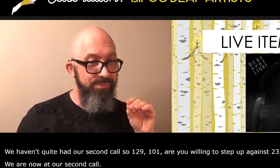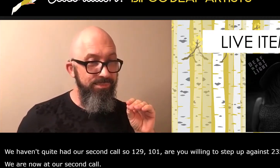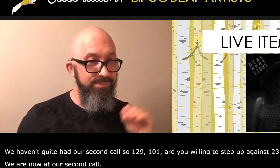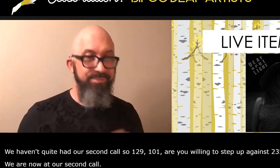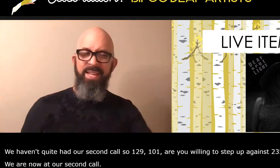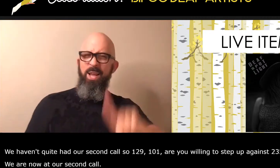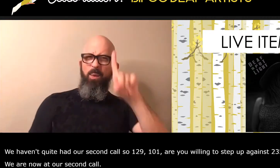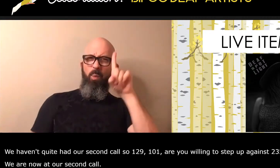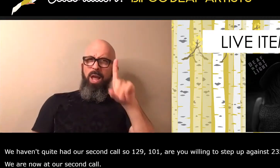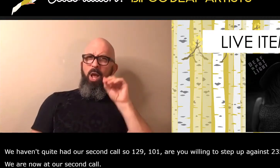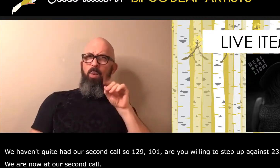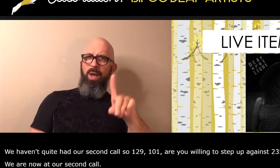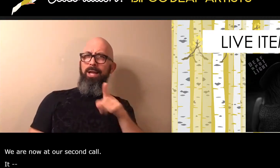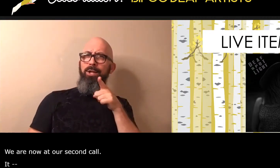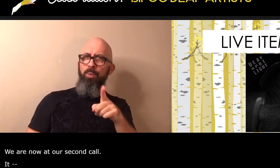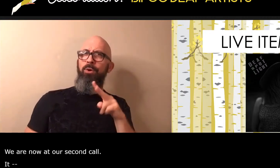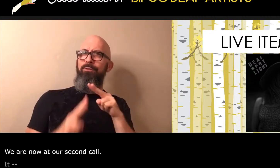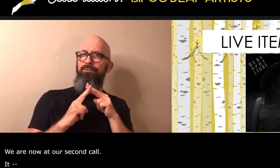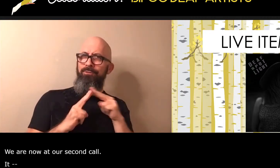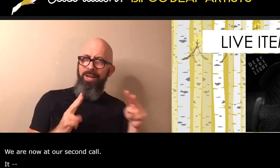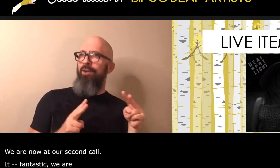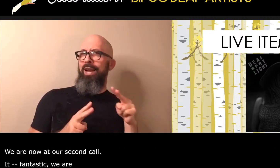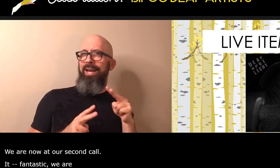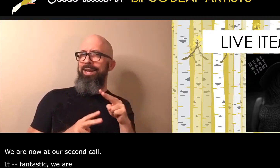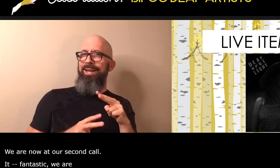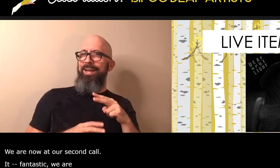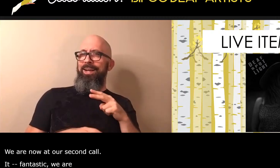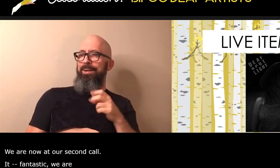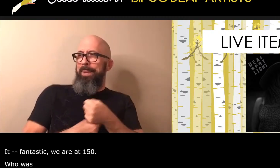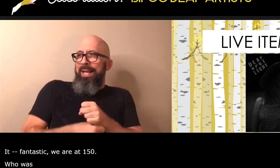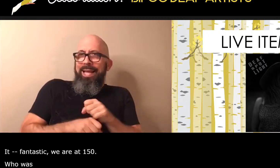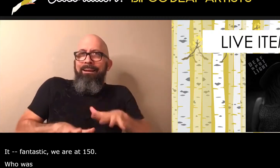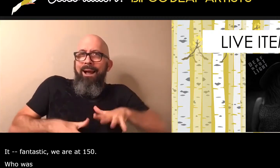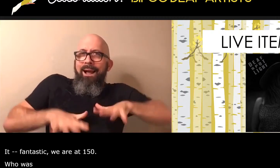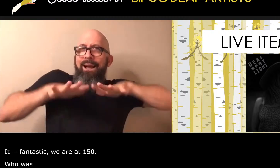Fantastic. We are at 150. Who was that? 101.